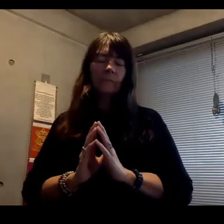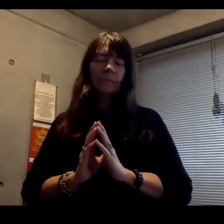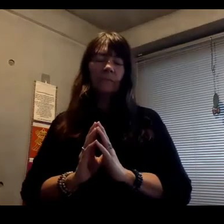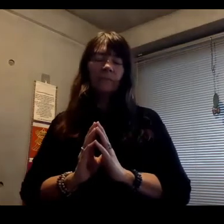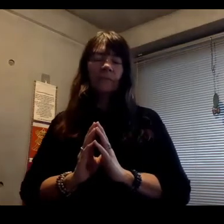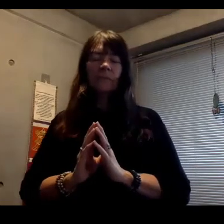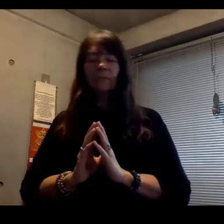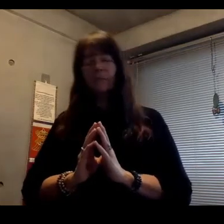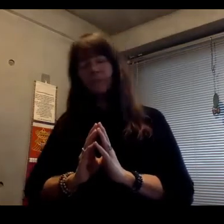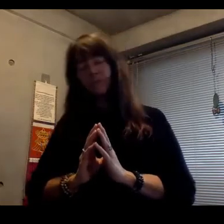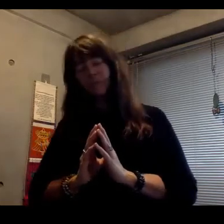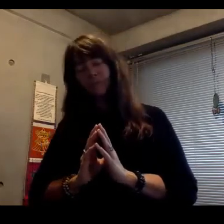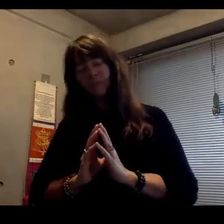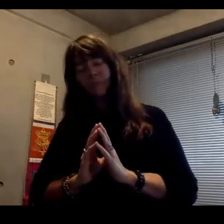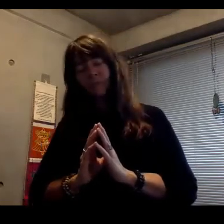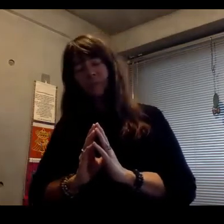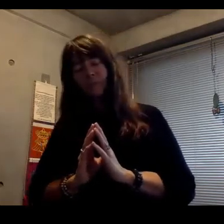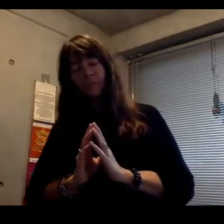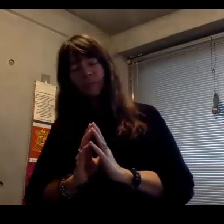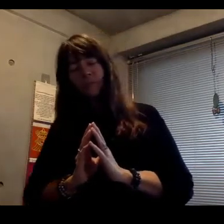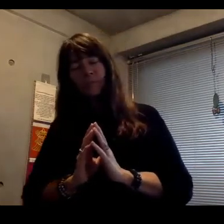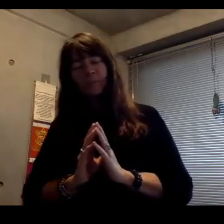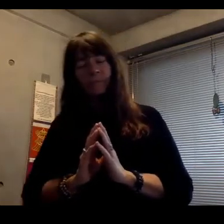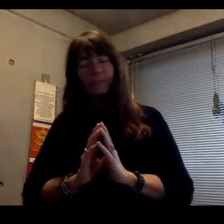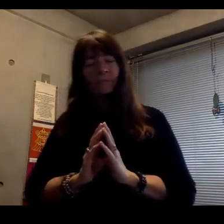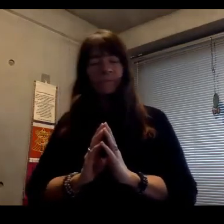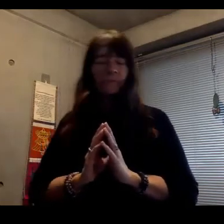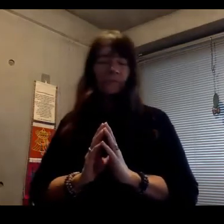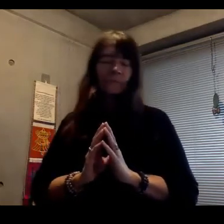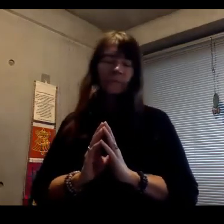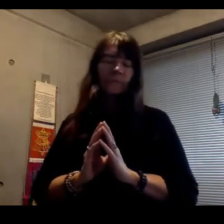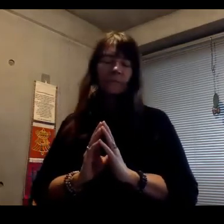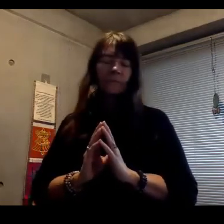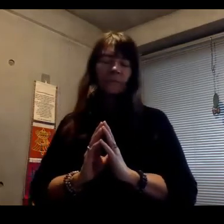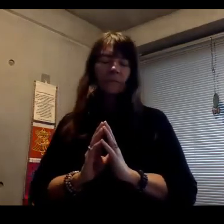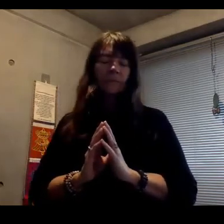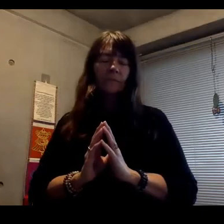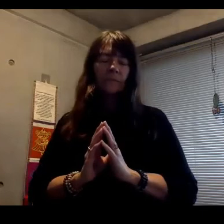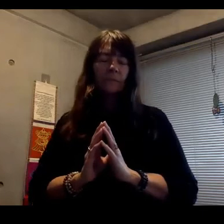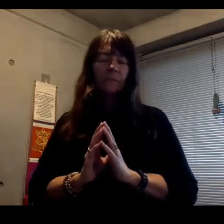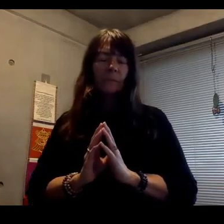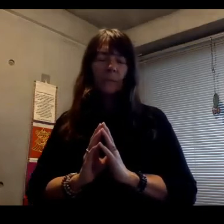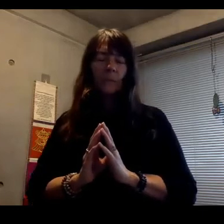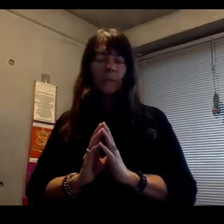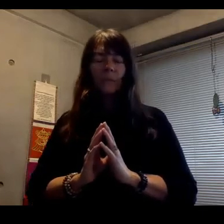let's put a little different spin on the question then. If we're,